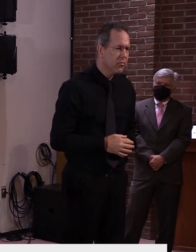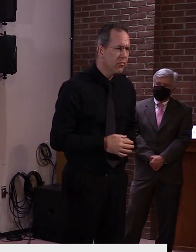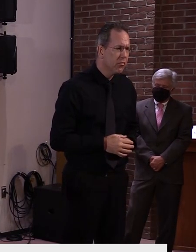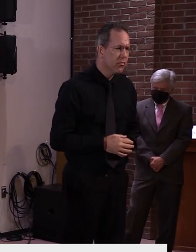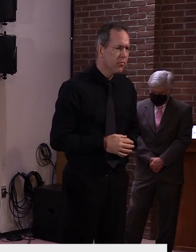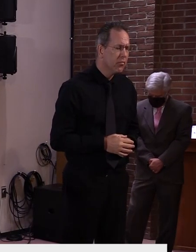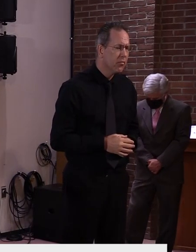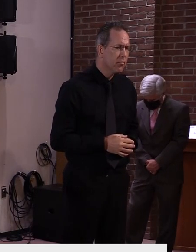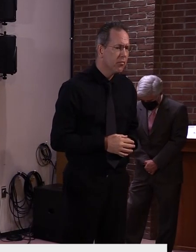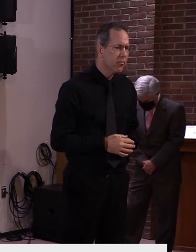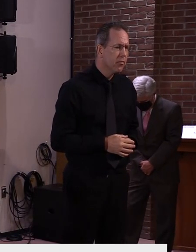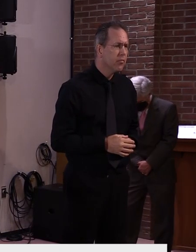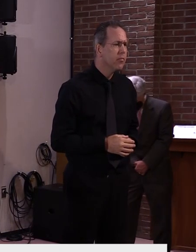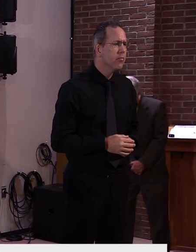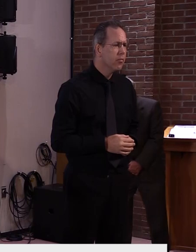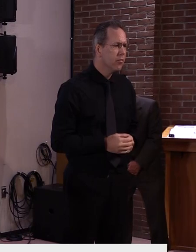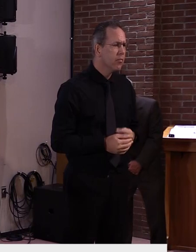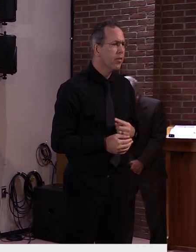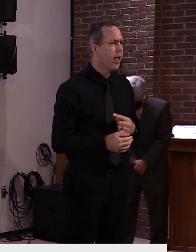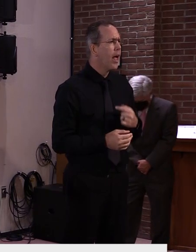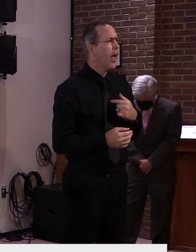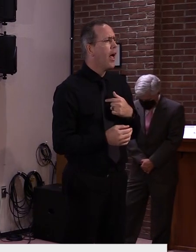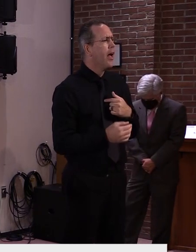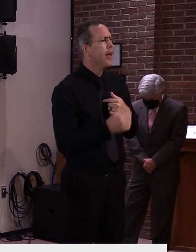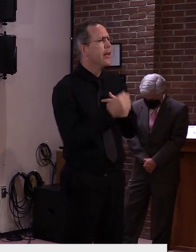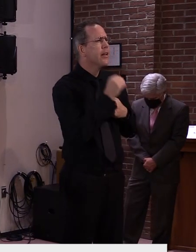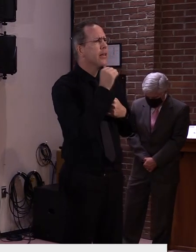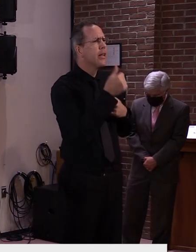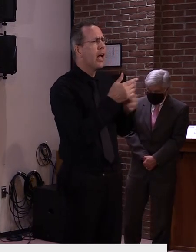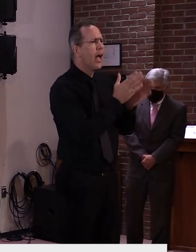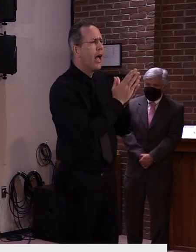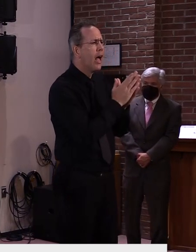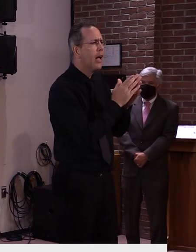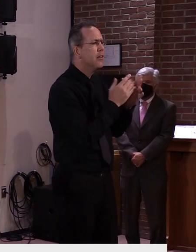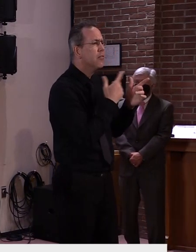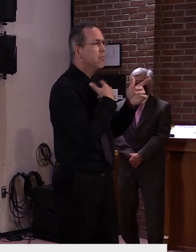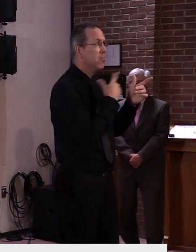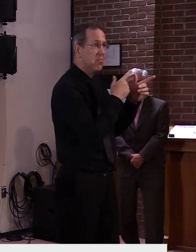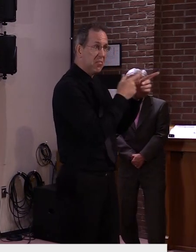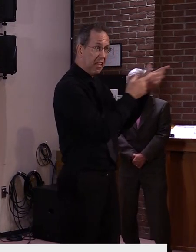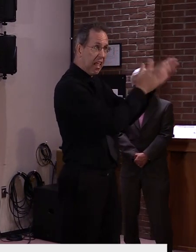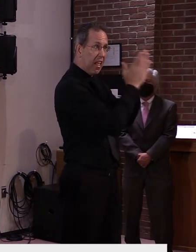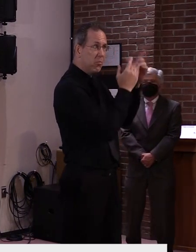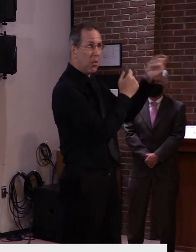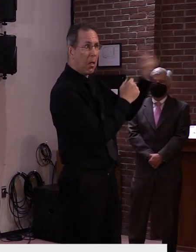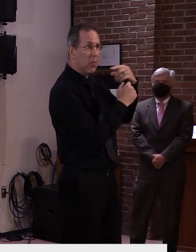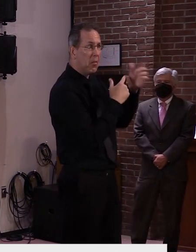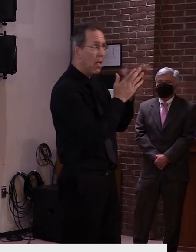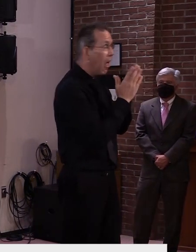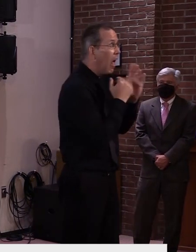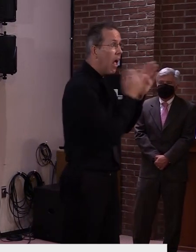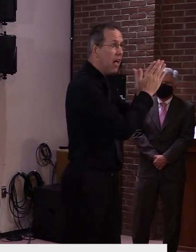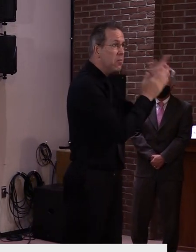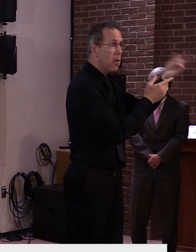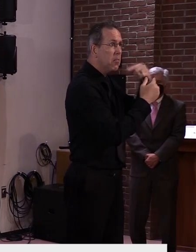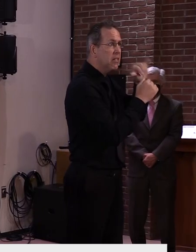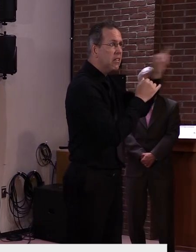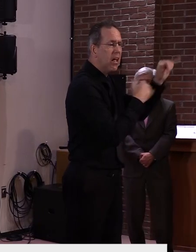authorities, asking them to or not to come to Vermont. Again, we enjoy,